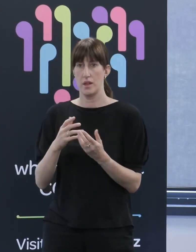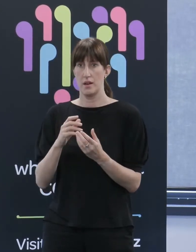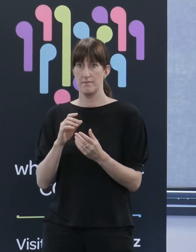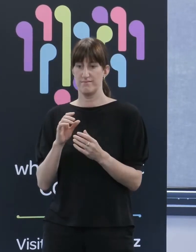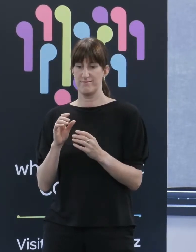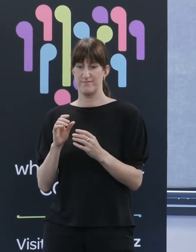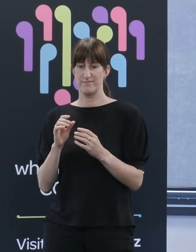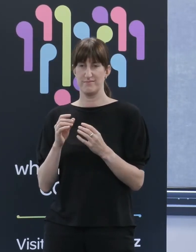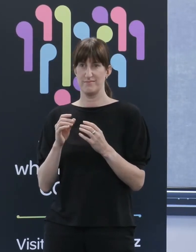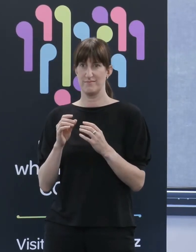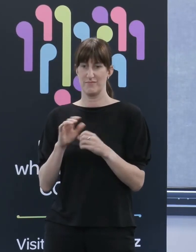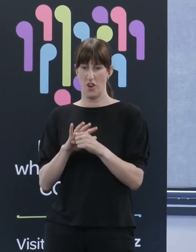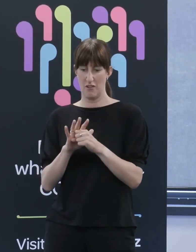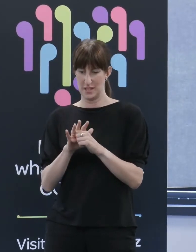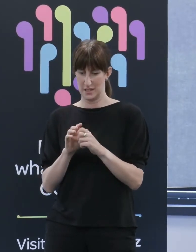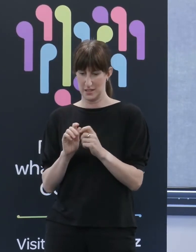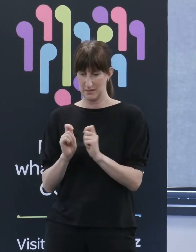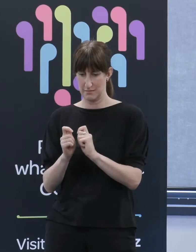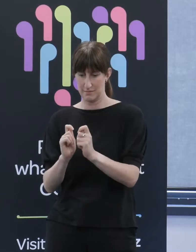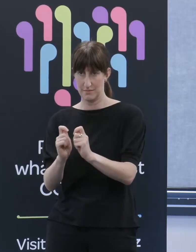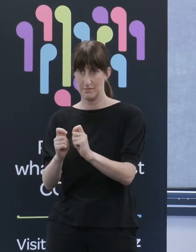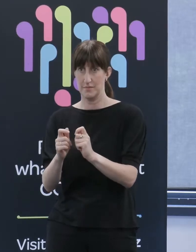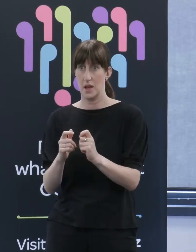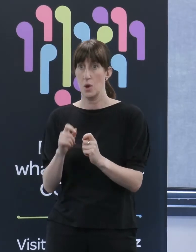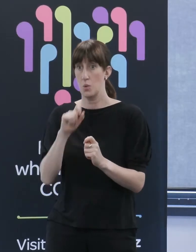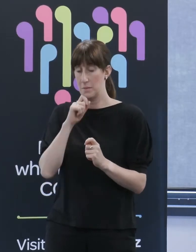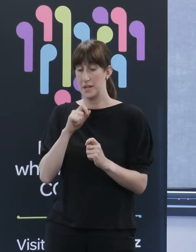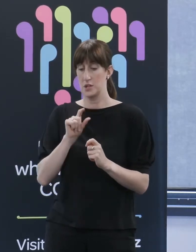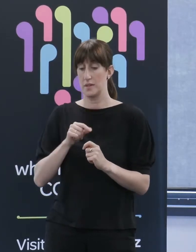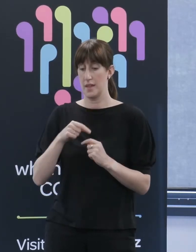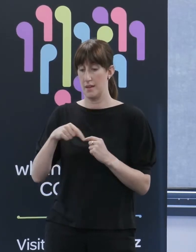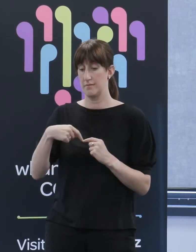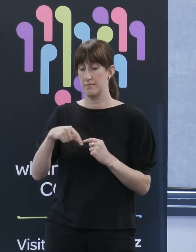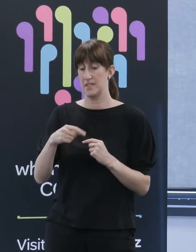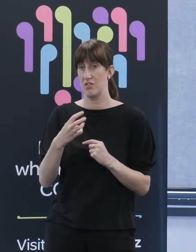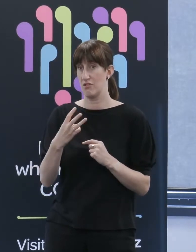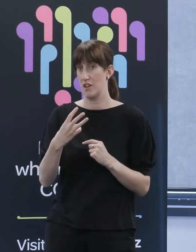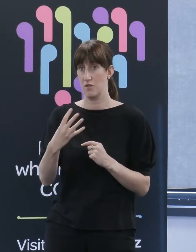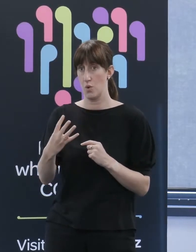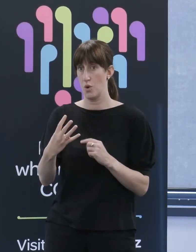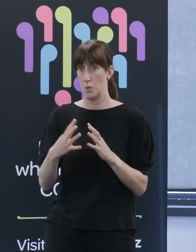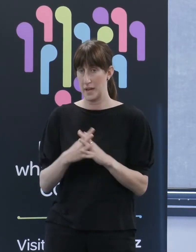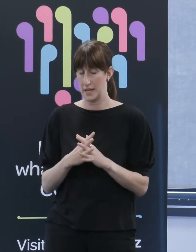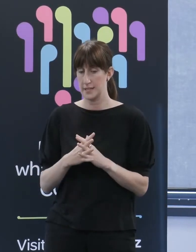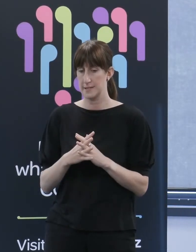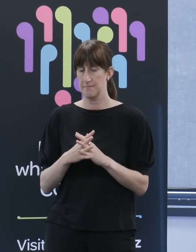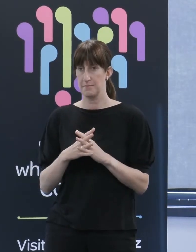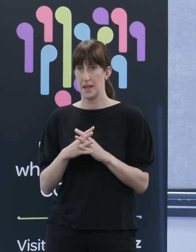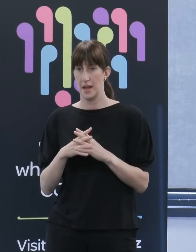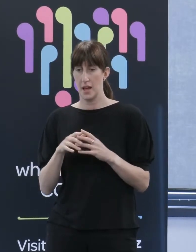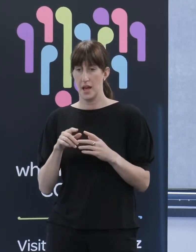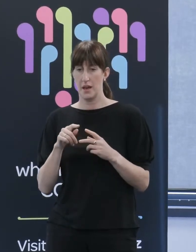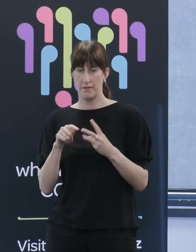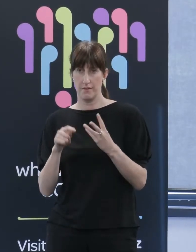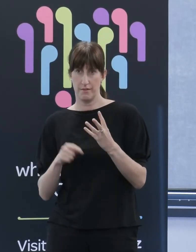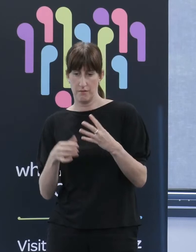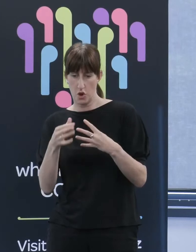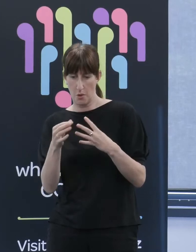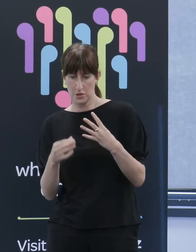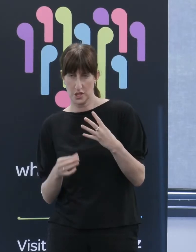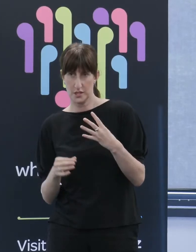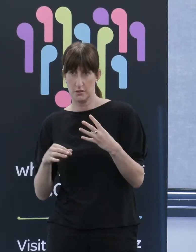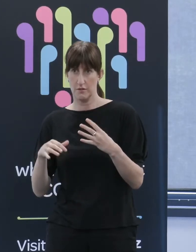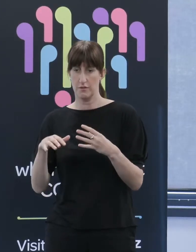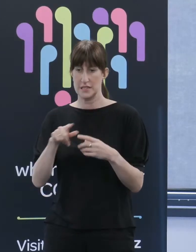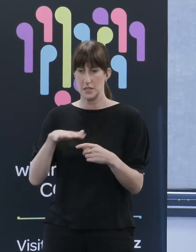that work will take us the next 3 or 4 weeks, and we'll be moving through a number of scenarios, and then, as Dr. Bloomfield has mentioned, looking